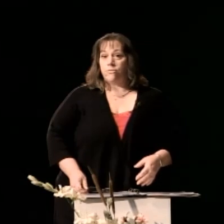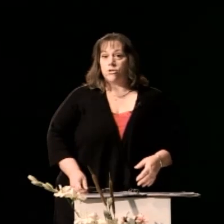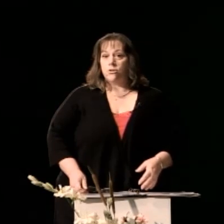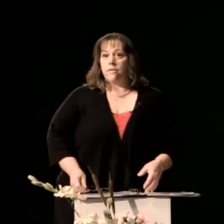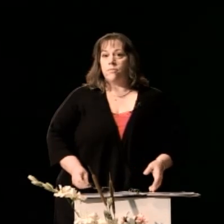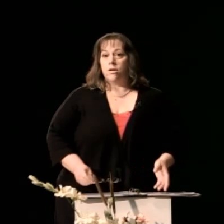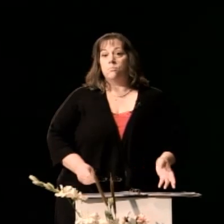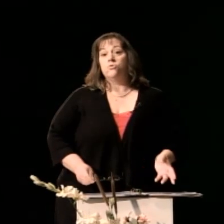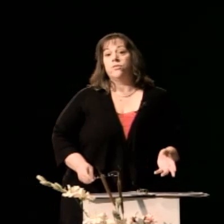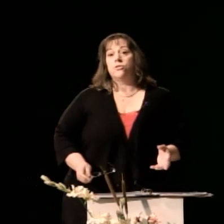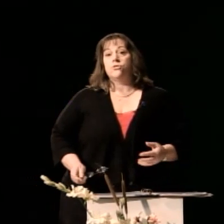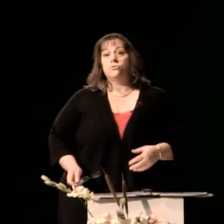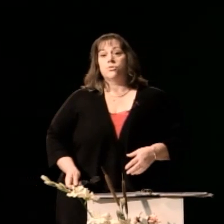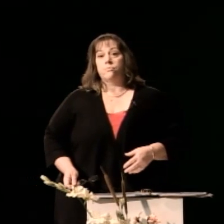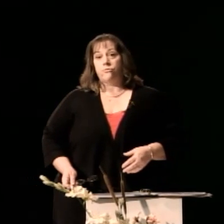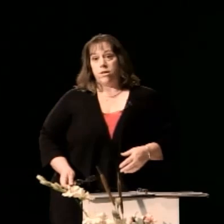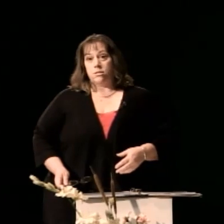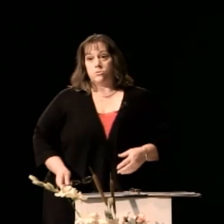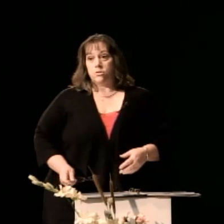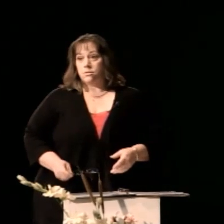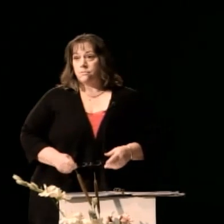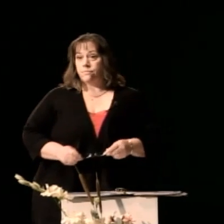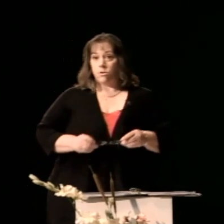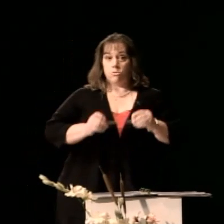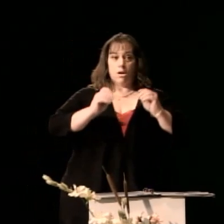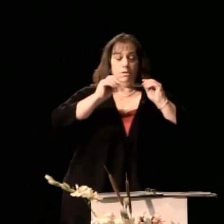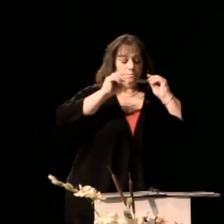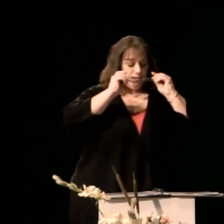refresher, and then we're going to move into some phrases, okay?